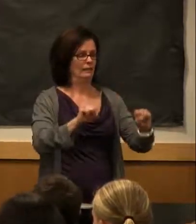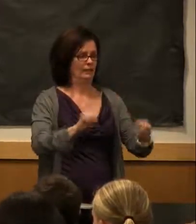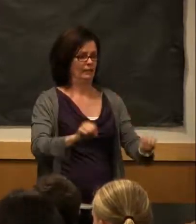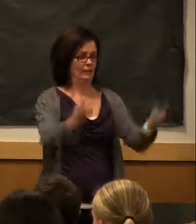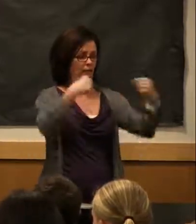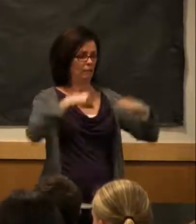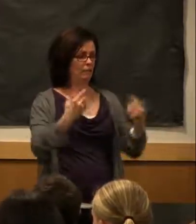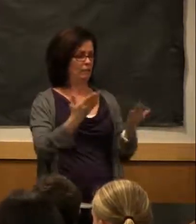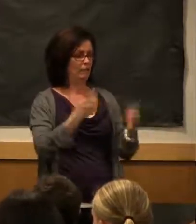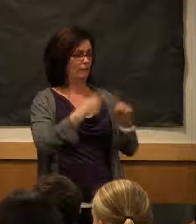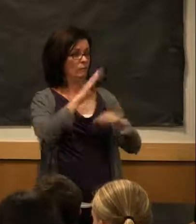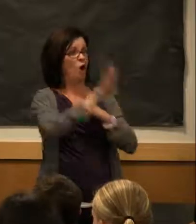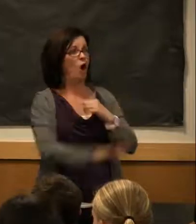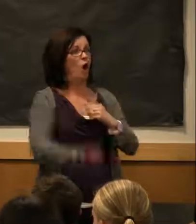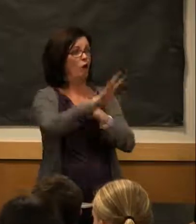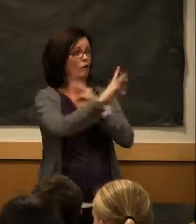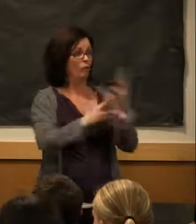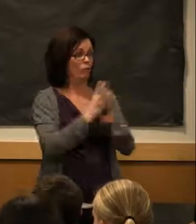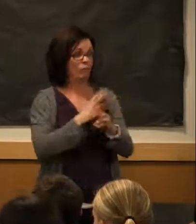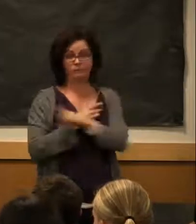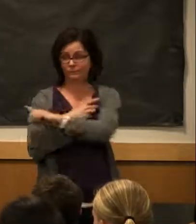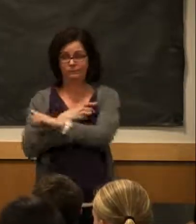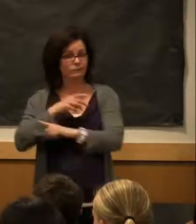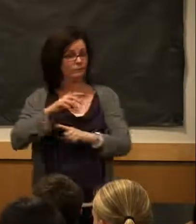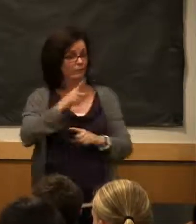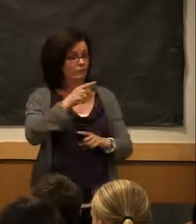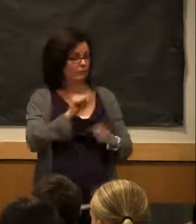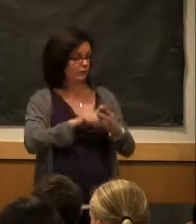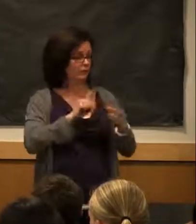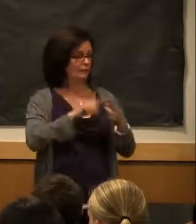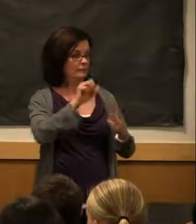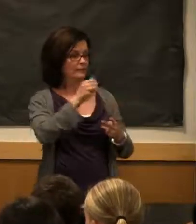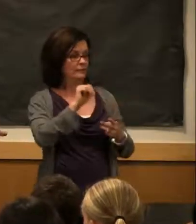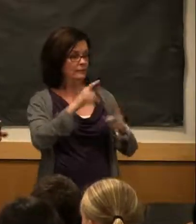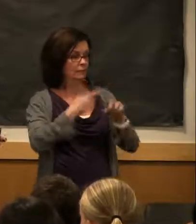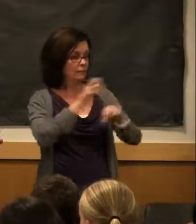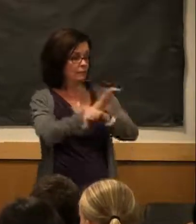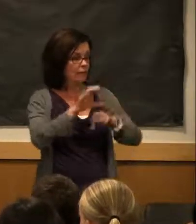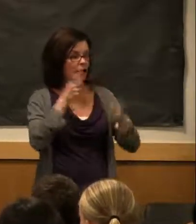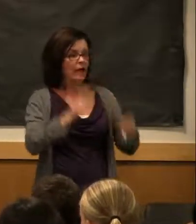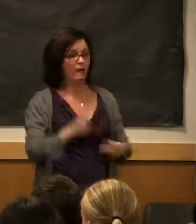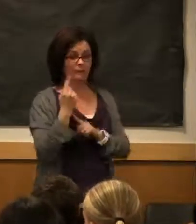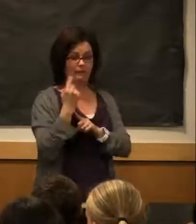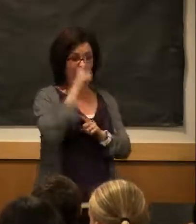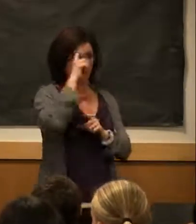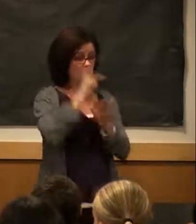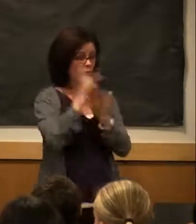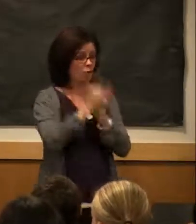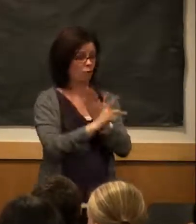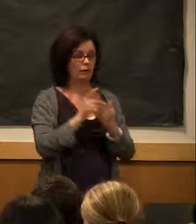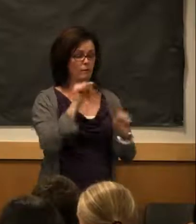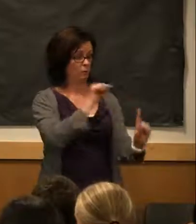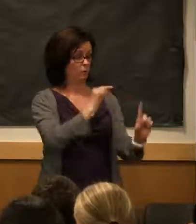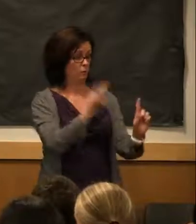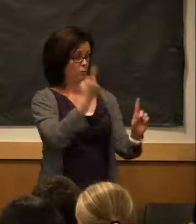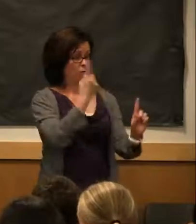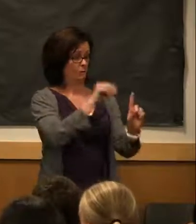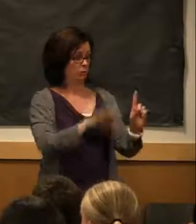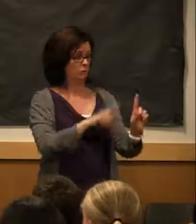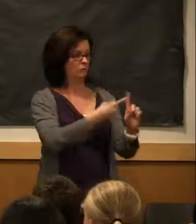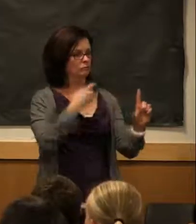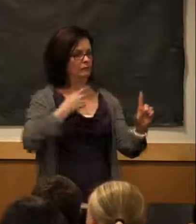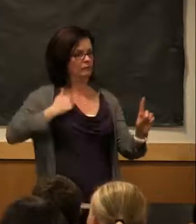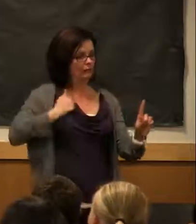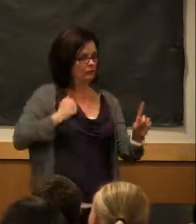We have, Tom from Pennsylvania. We have Sam from Colorado. We have, last year in our summer program, we had a student from